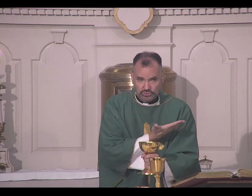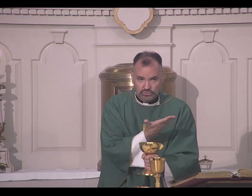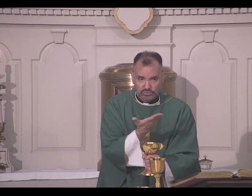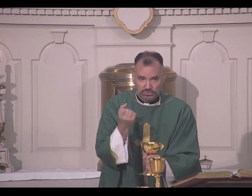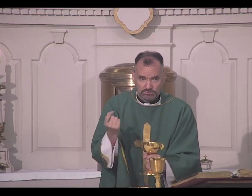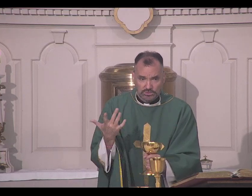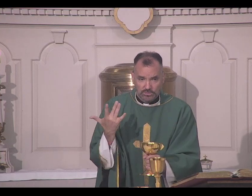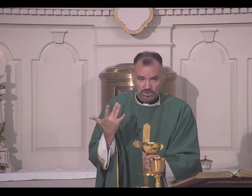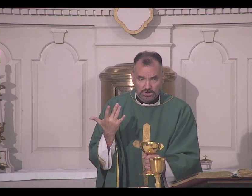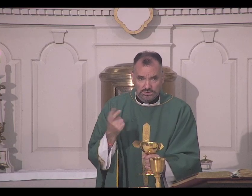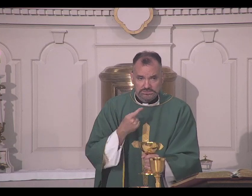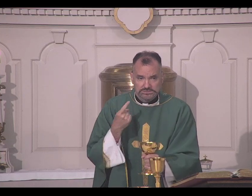the forgiveness of sins.